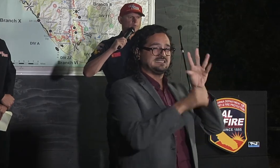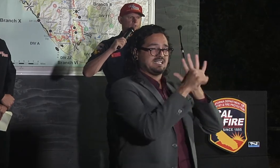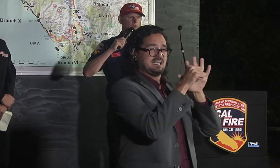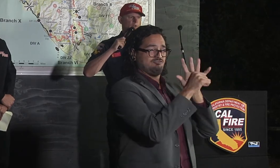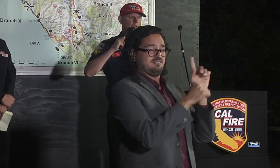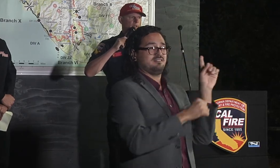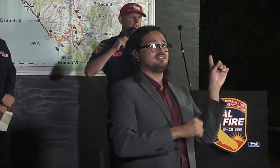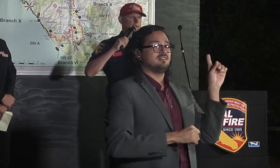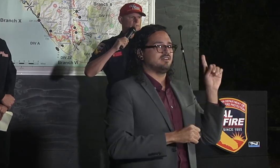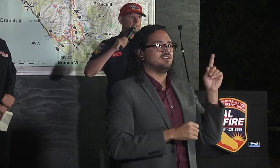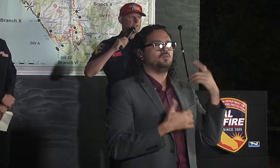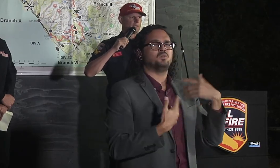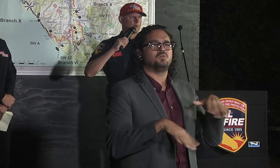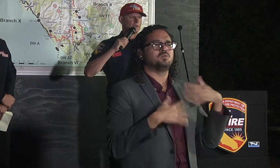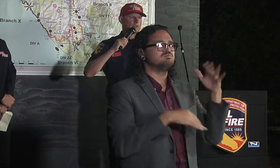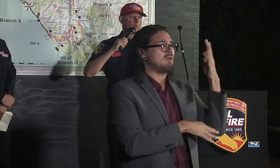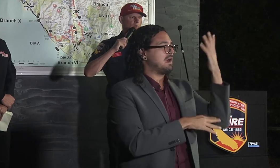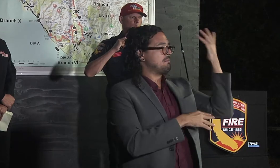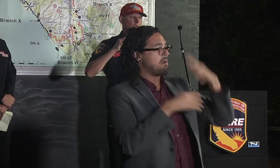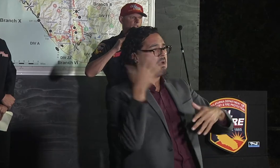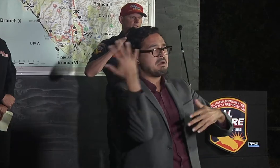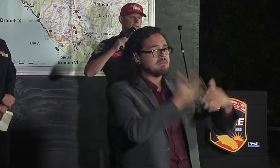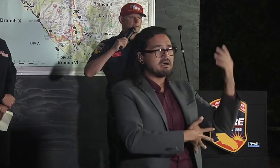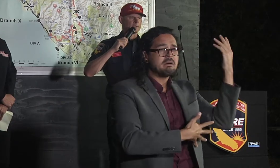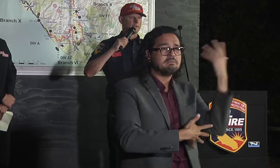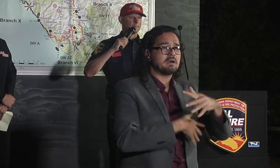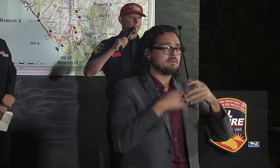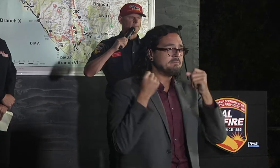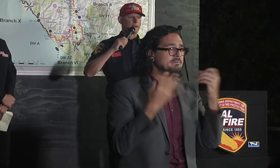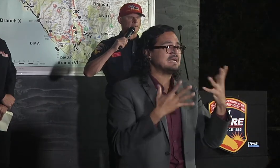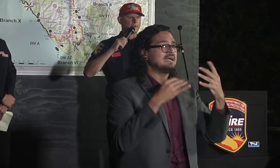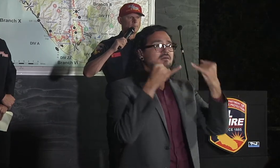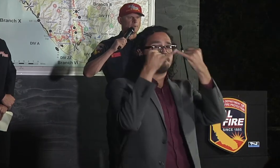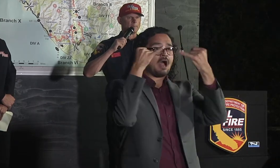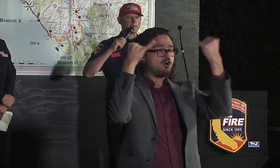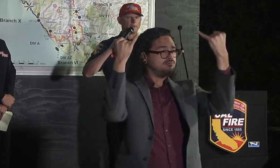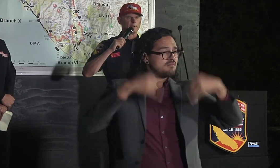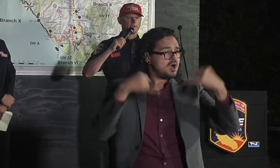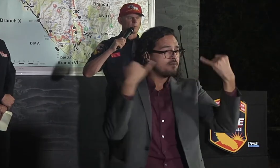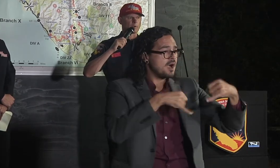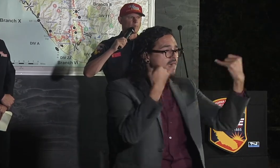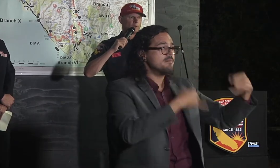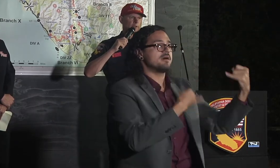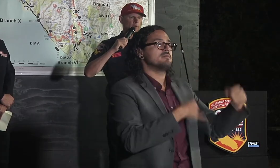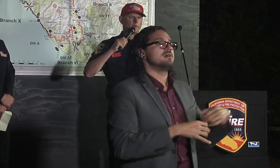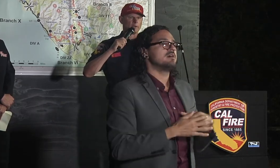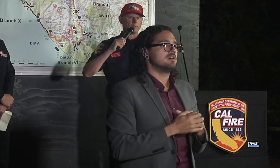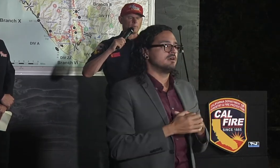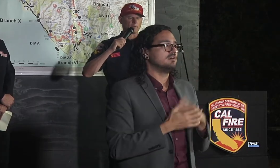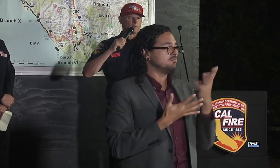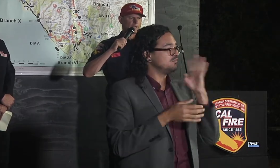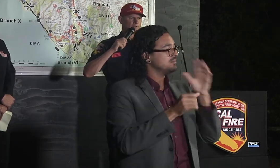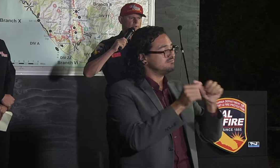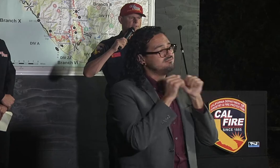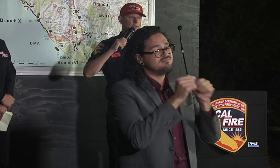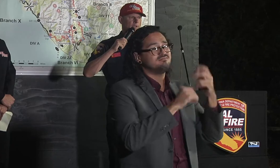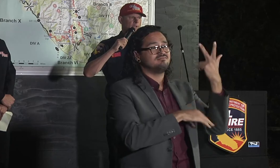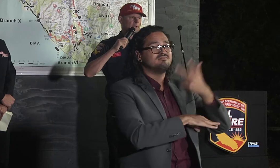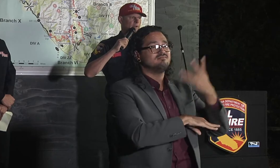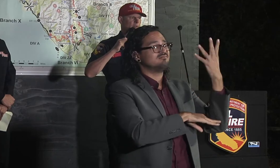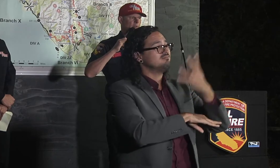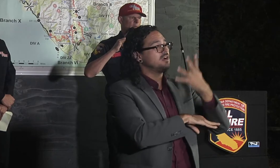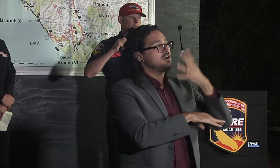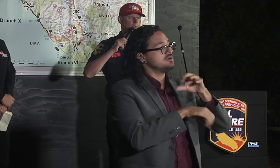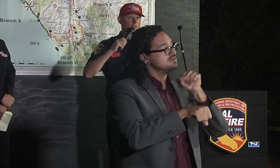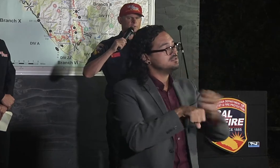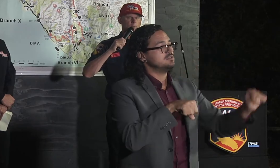and so forth. So that's a number of days worth of work just to get that opened up there. And they're working really hard, working with Caltrans